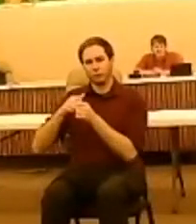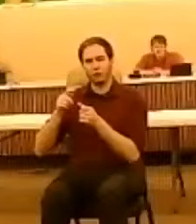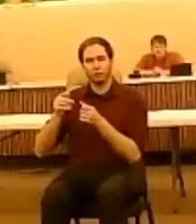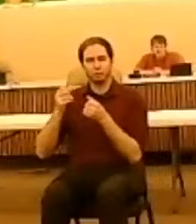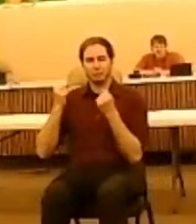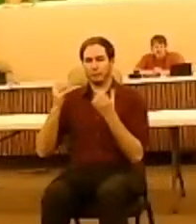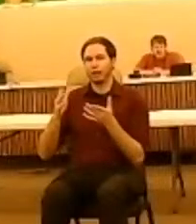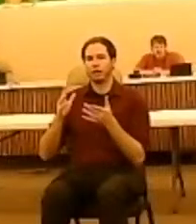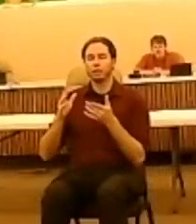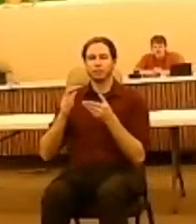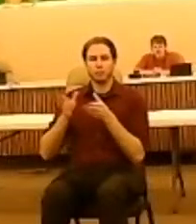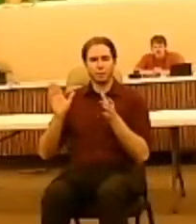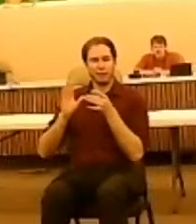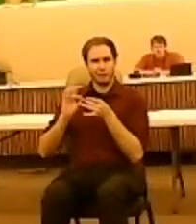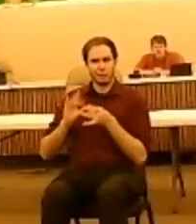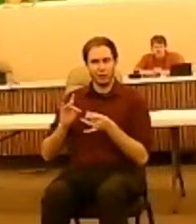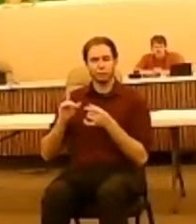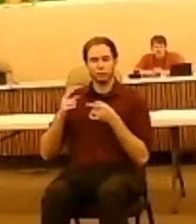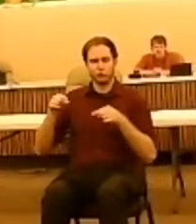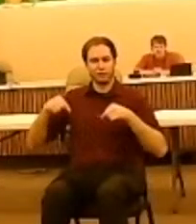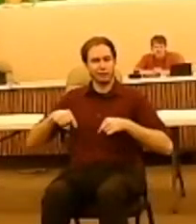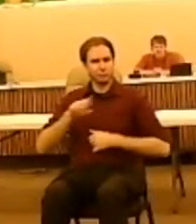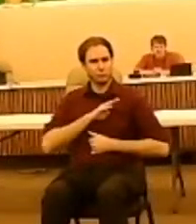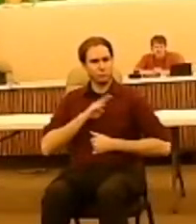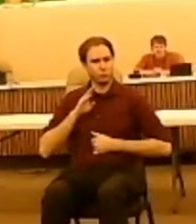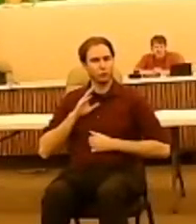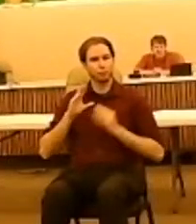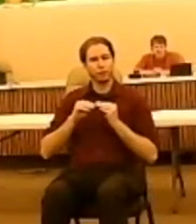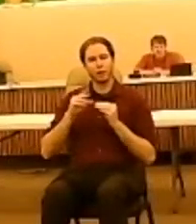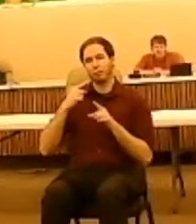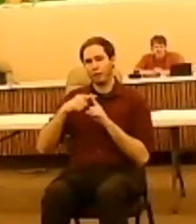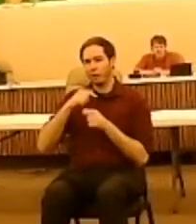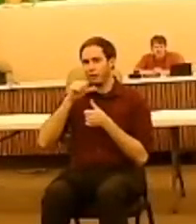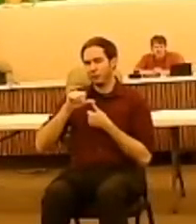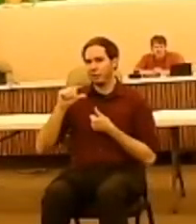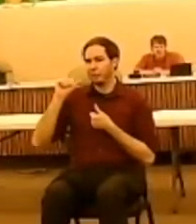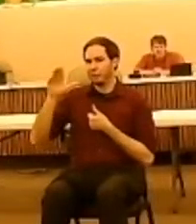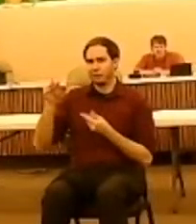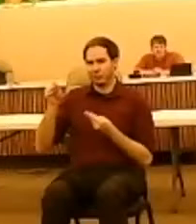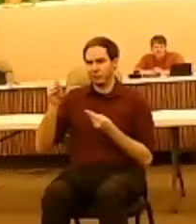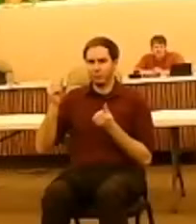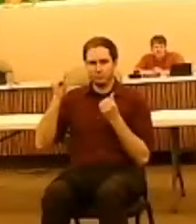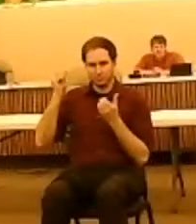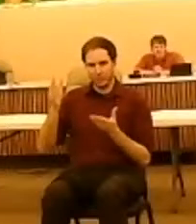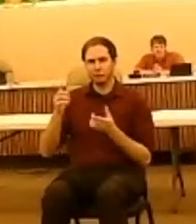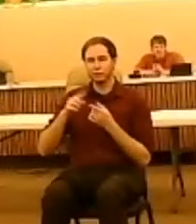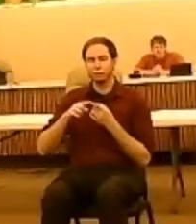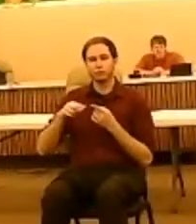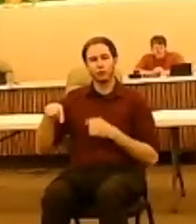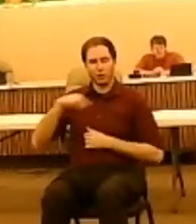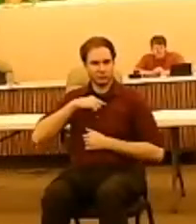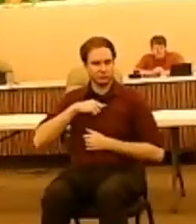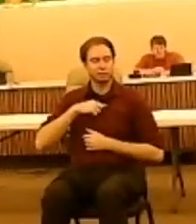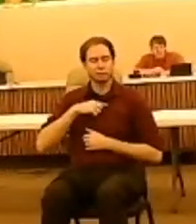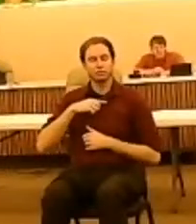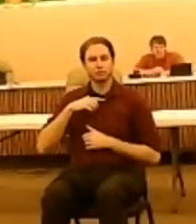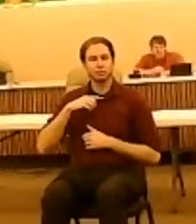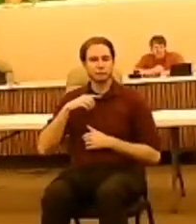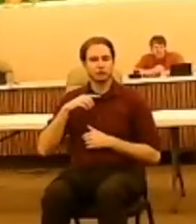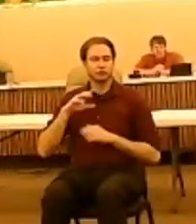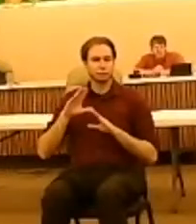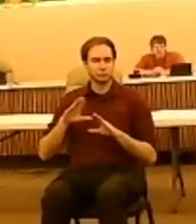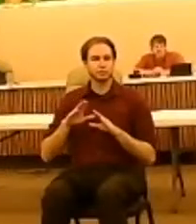received at this town board, as well as through letters to the town board.